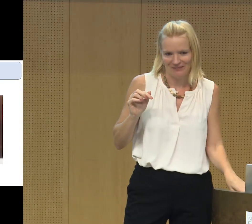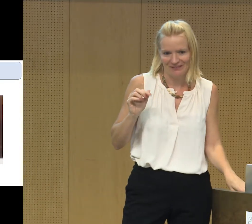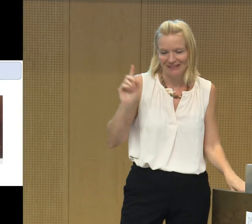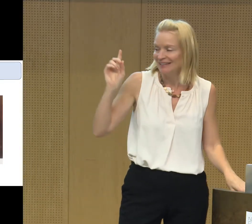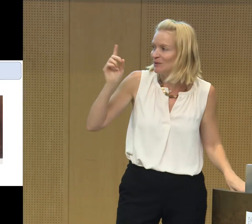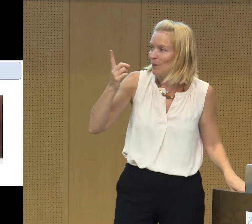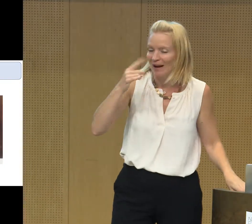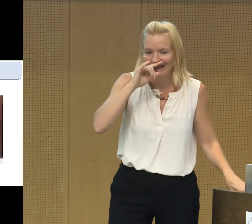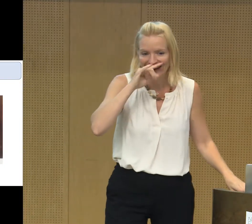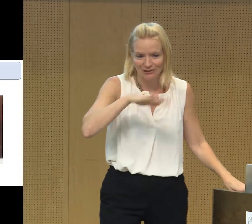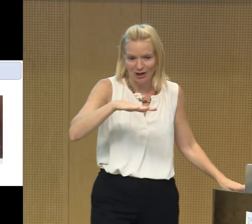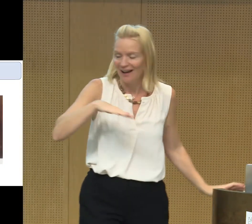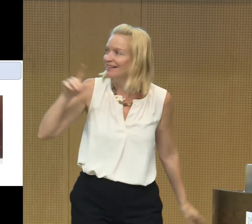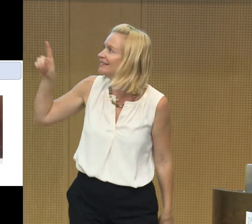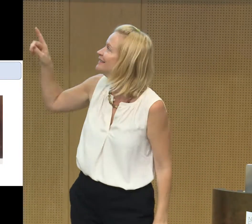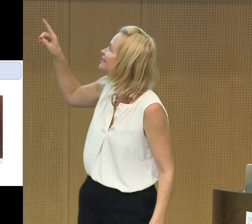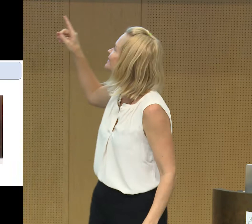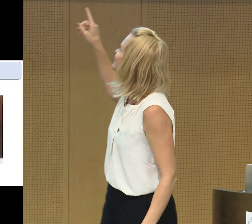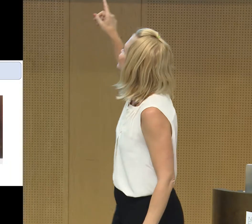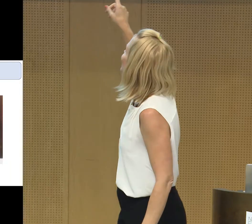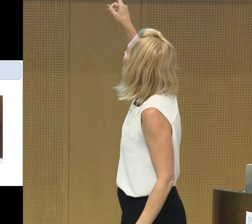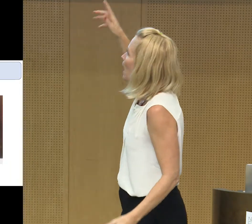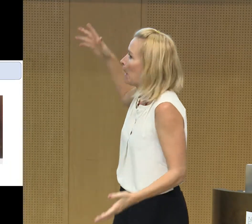So here is one child's reaction.